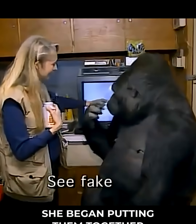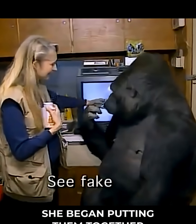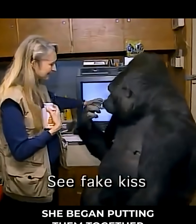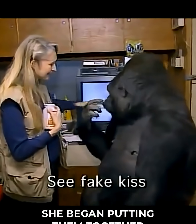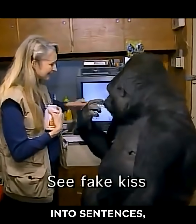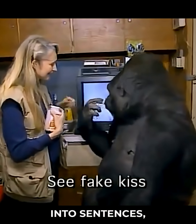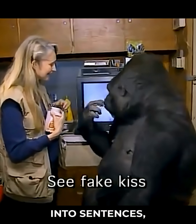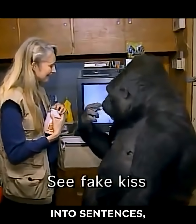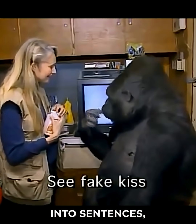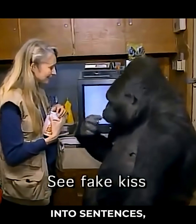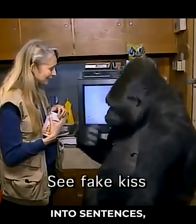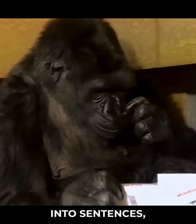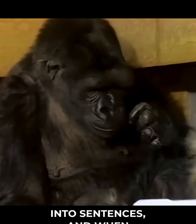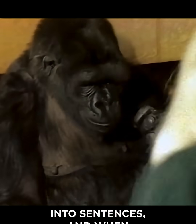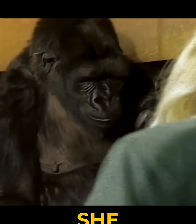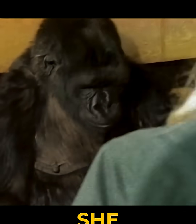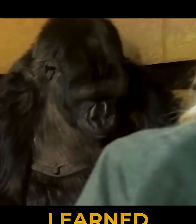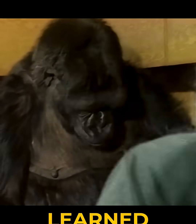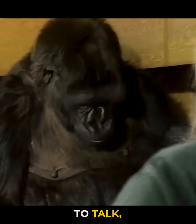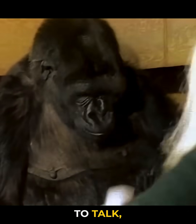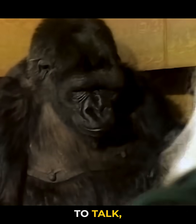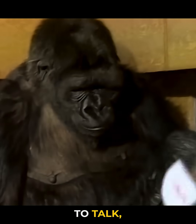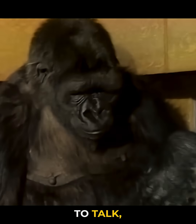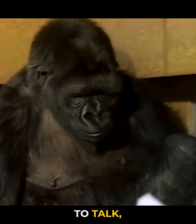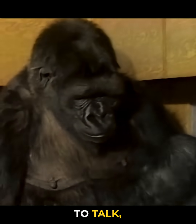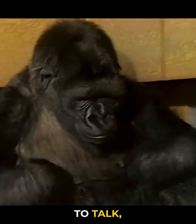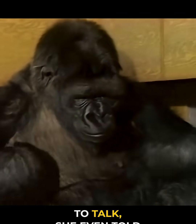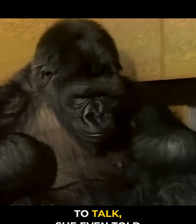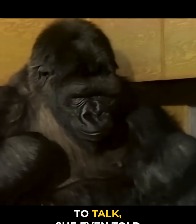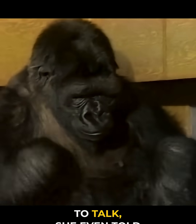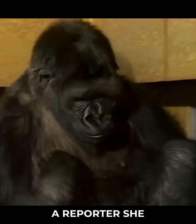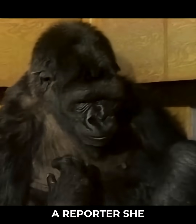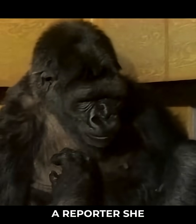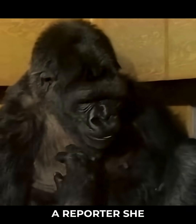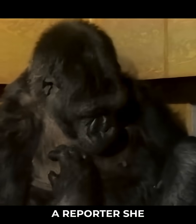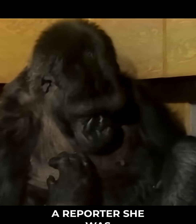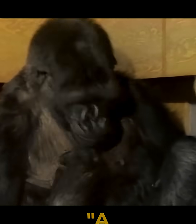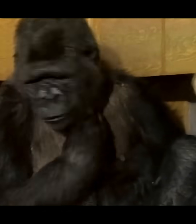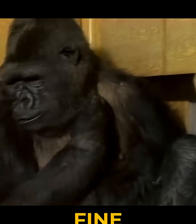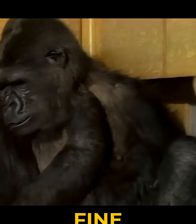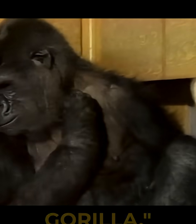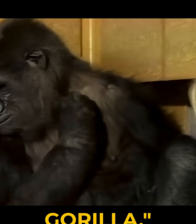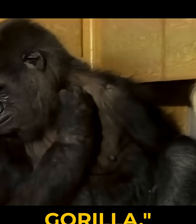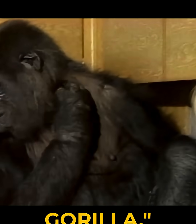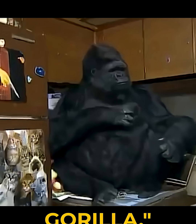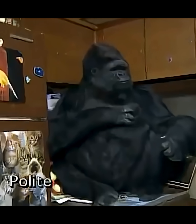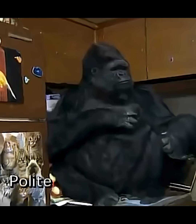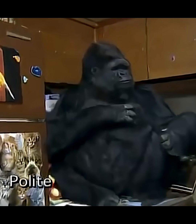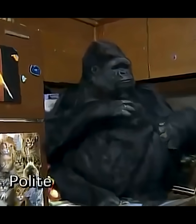together into sentences. And when she learned to talk, she even told a reporter she was a fine gorilla.